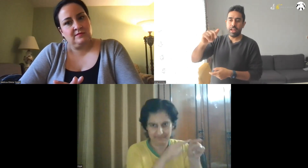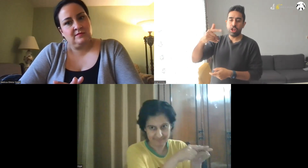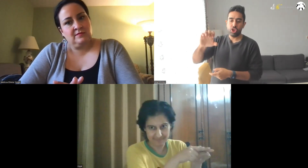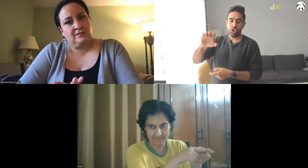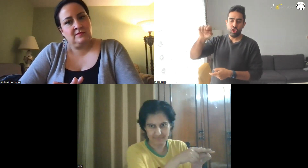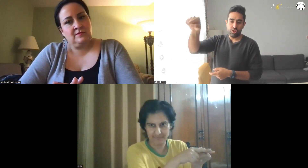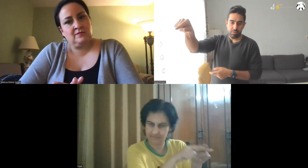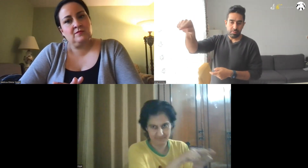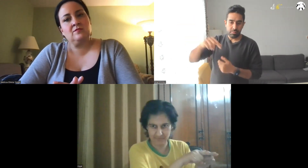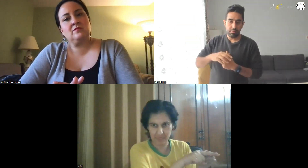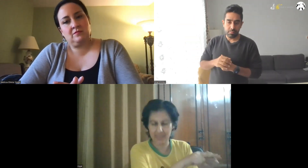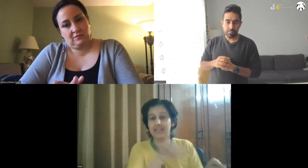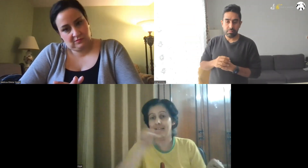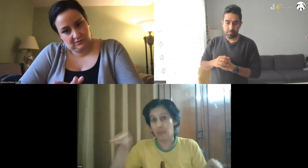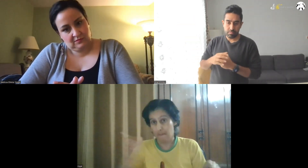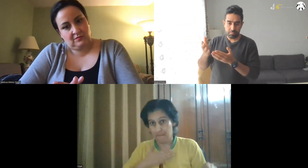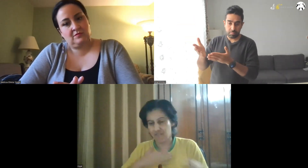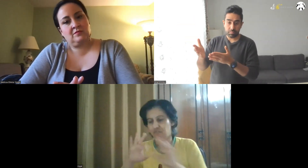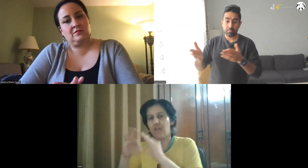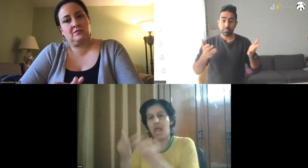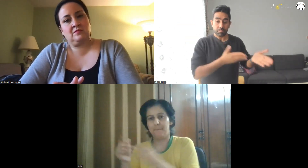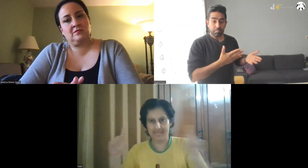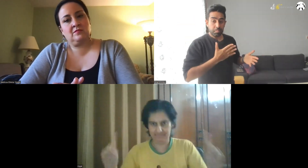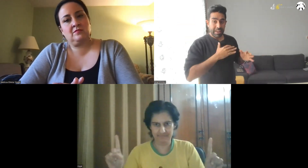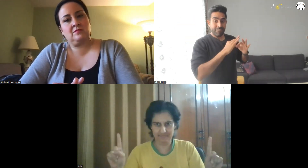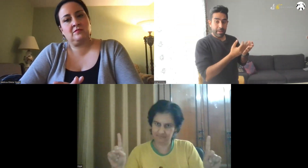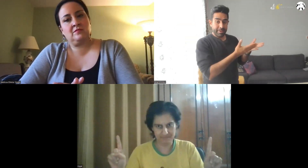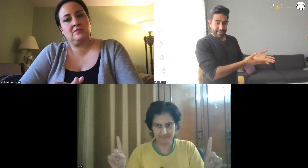people like my relatives and people back home in my village.